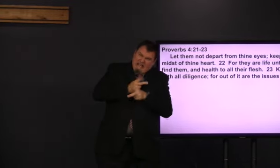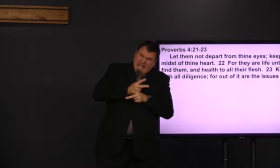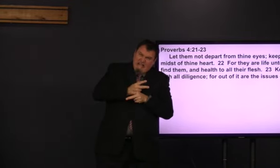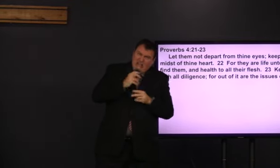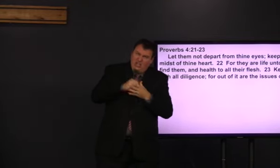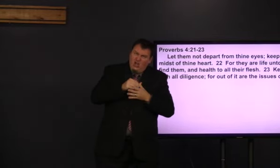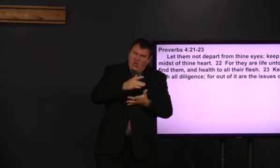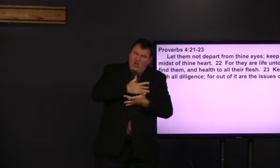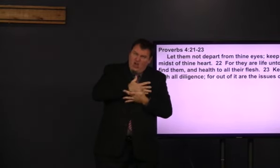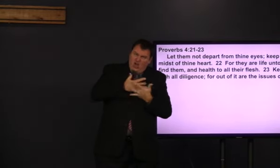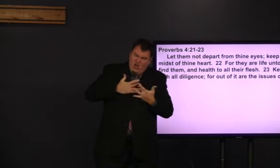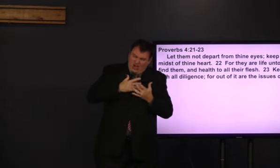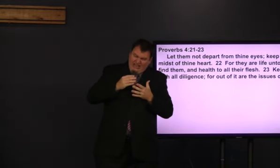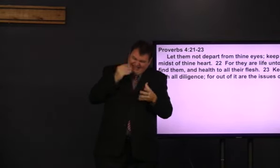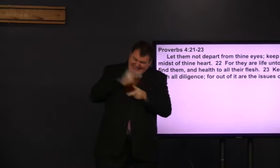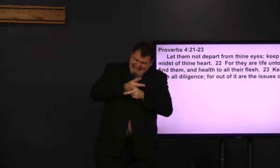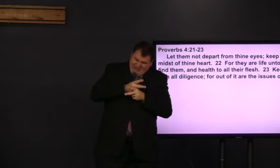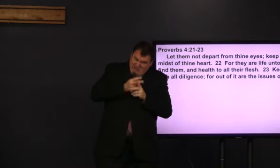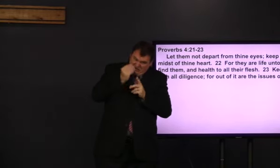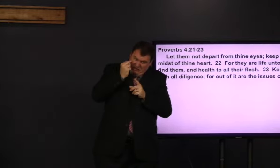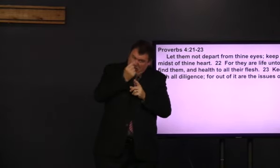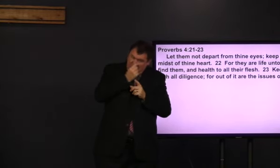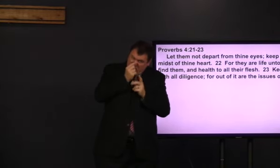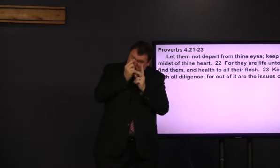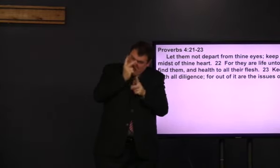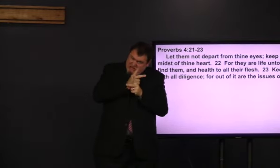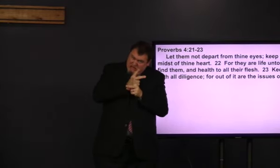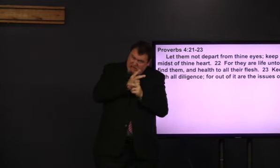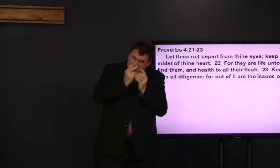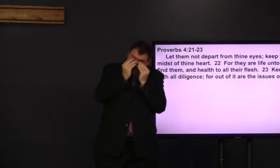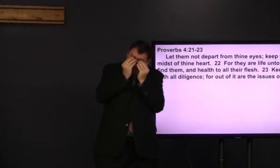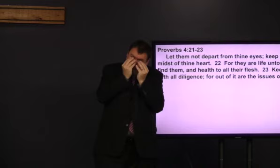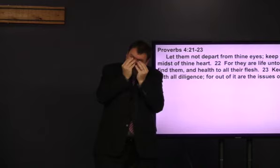take it to heart, keep it in your heart,